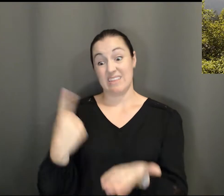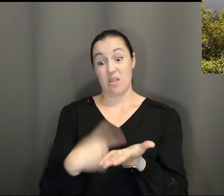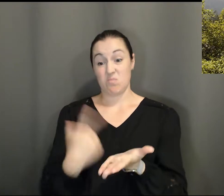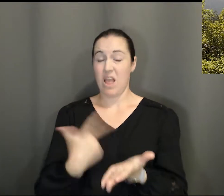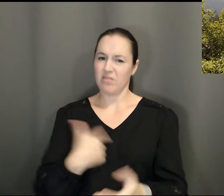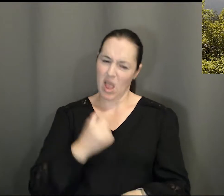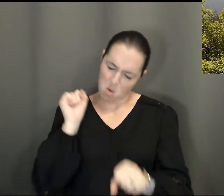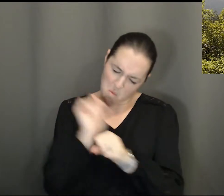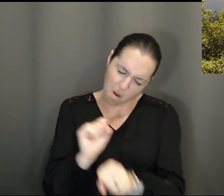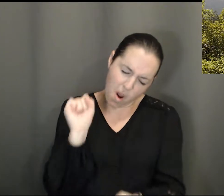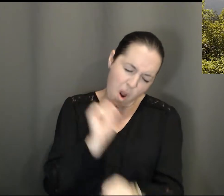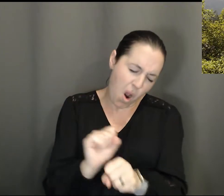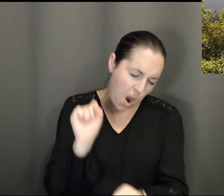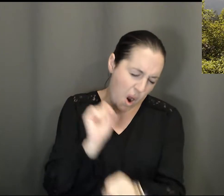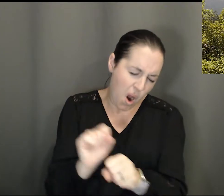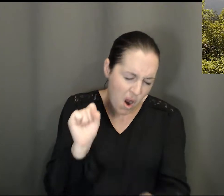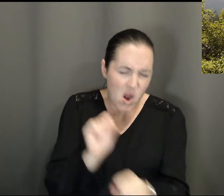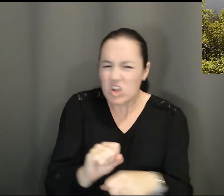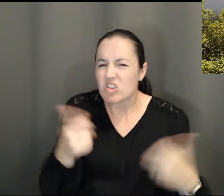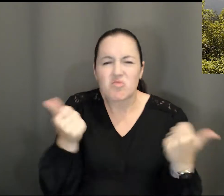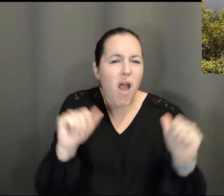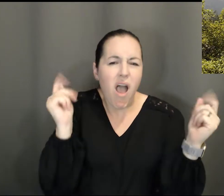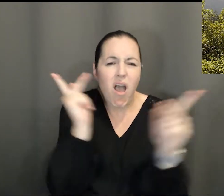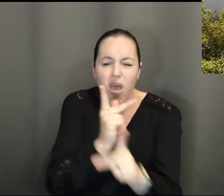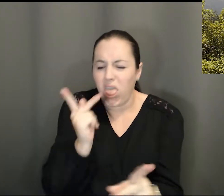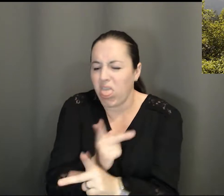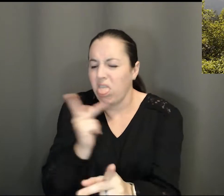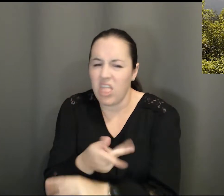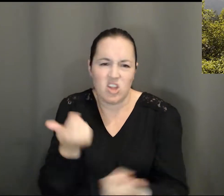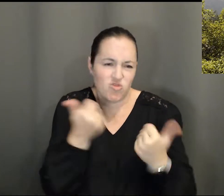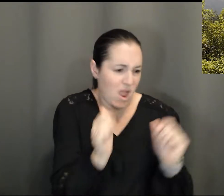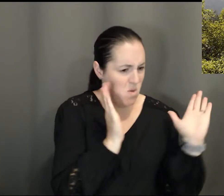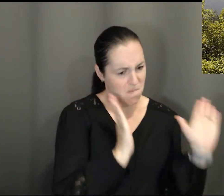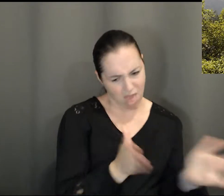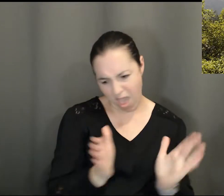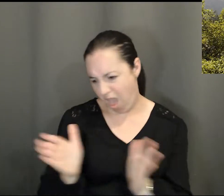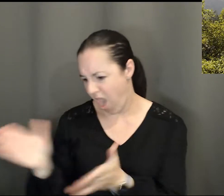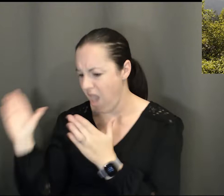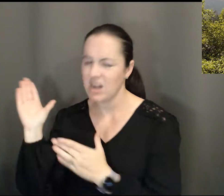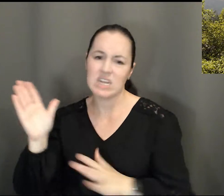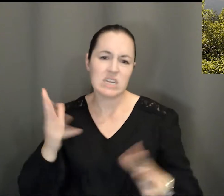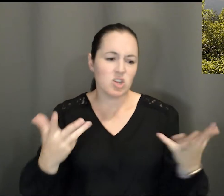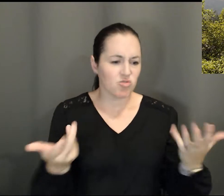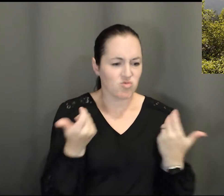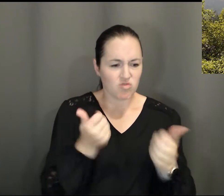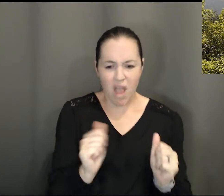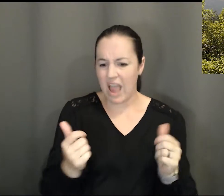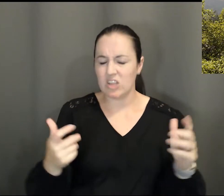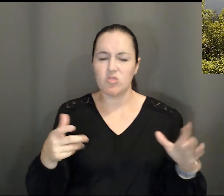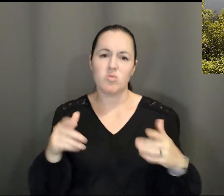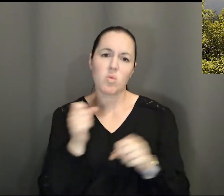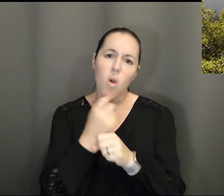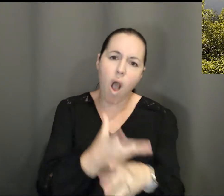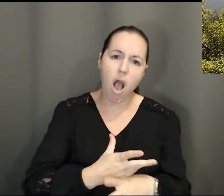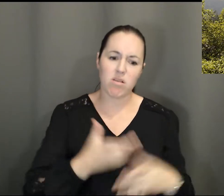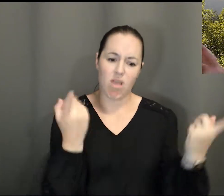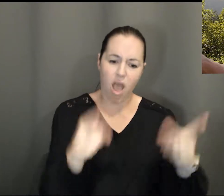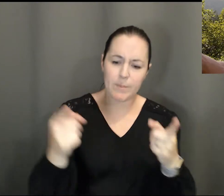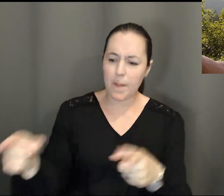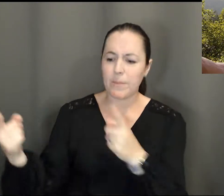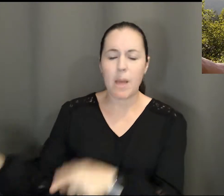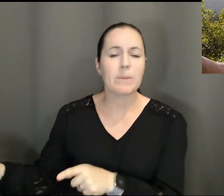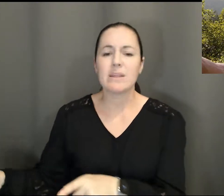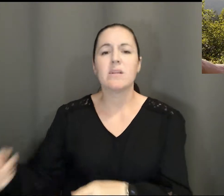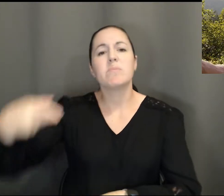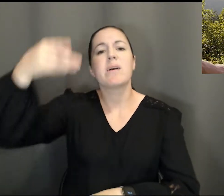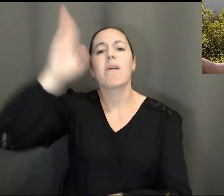happen. And God says, "Bob, you don't have to do that. I have the power to make things happen." Isn't it true